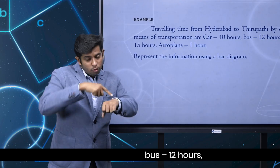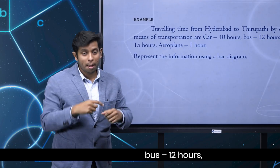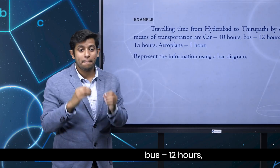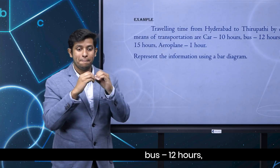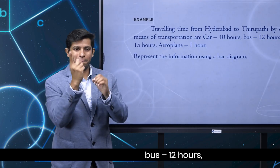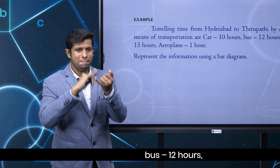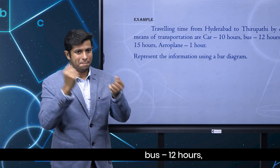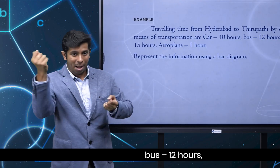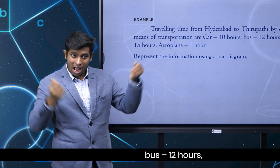bus 12 hours,